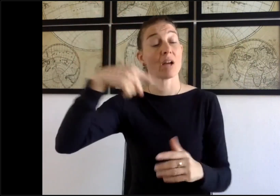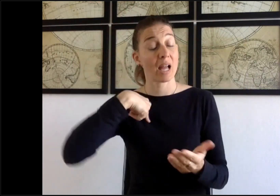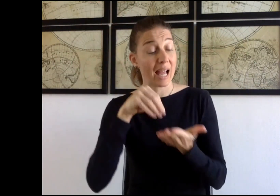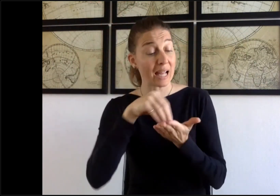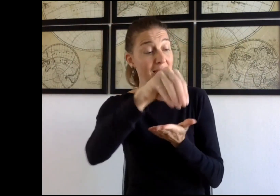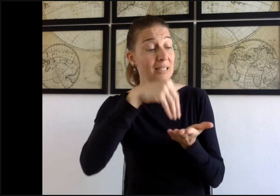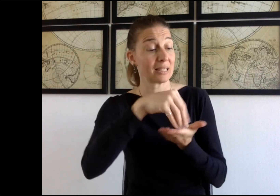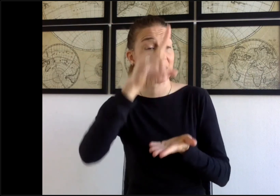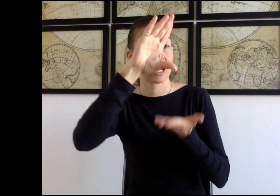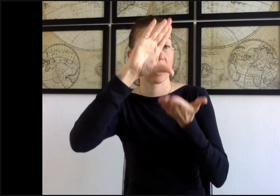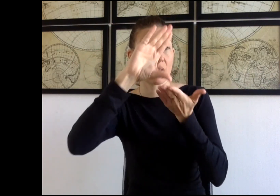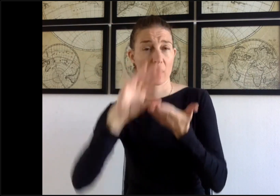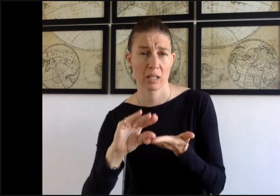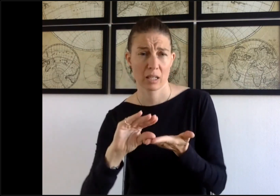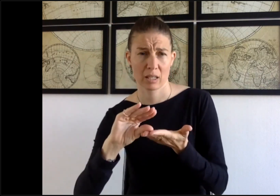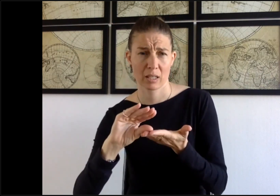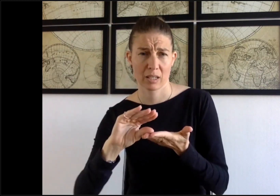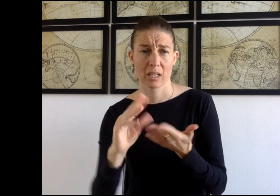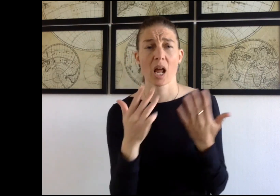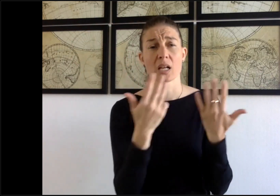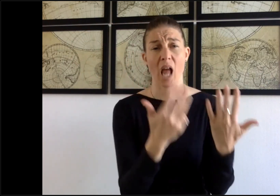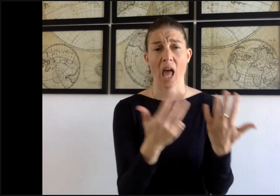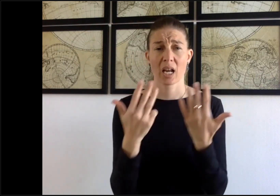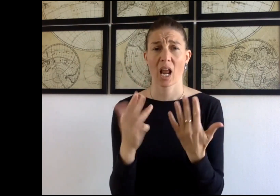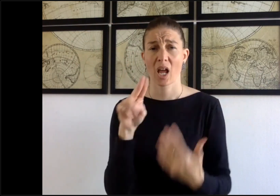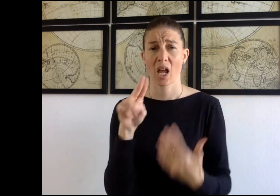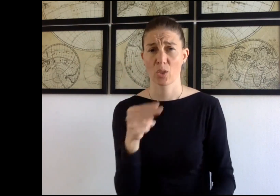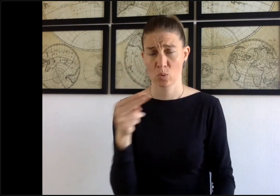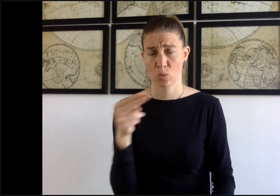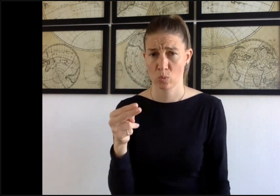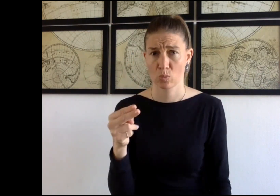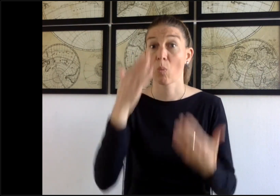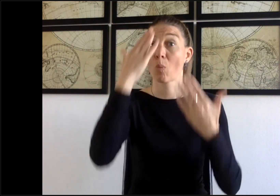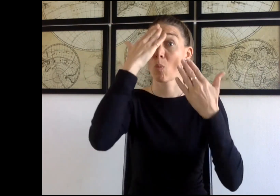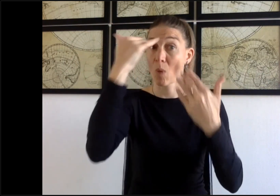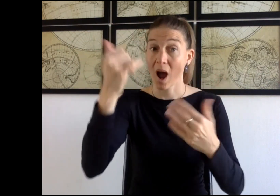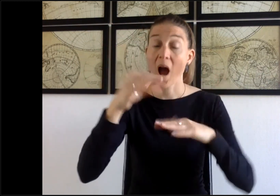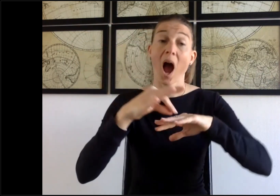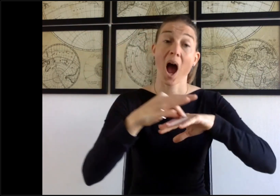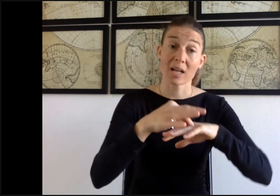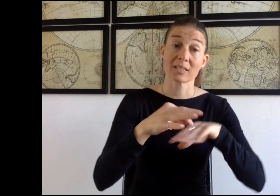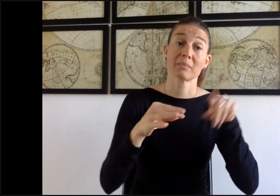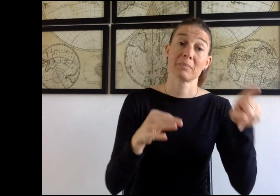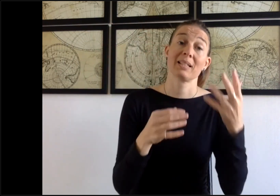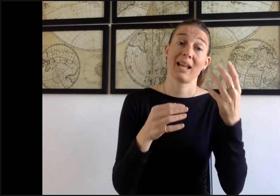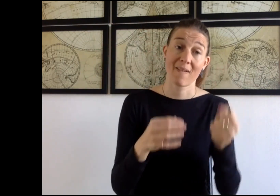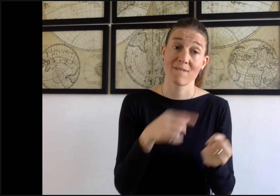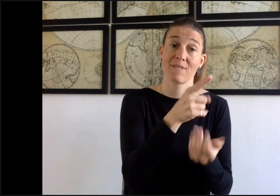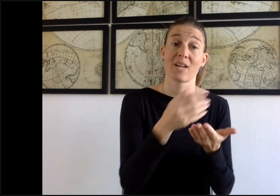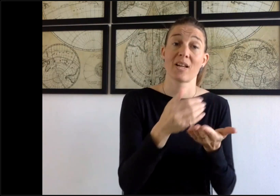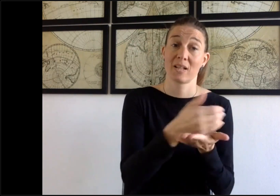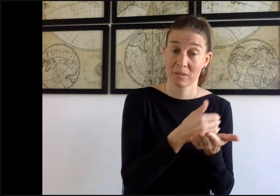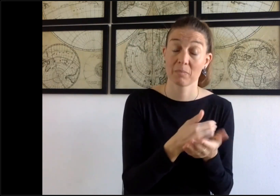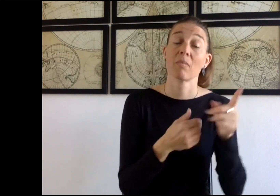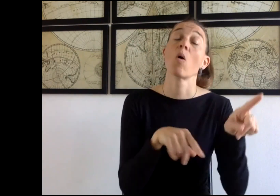to 99 euro. Because my husband has income. My husband is also a person with disabilities, and yeah,